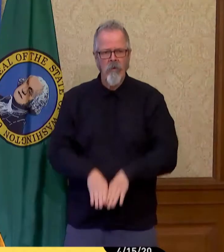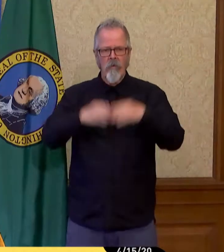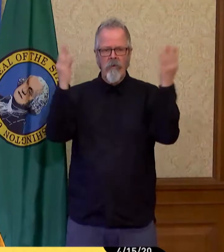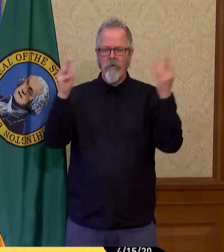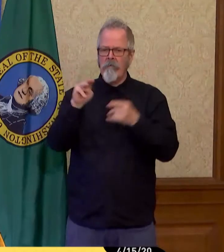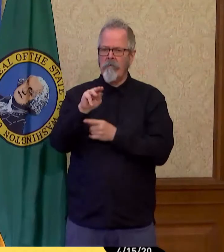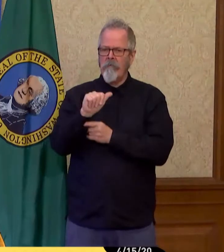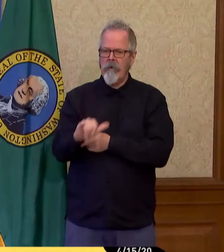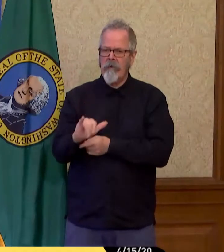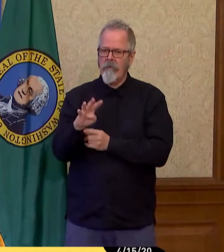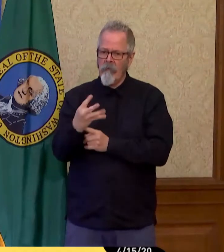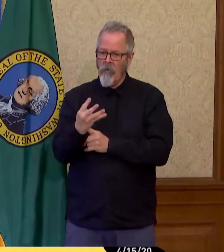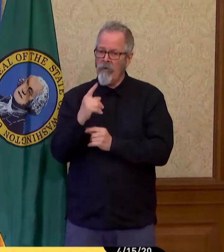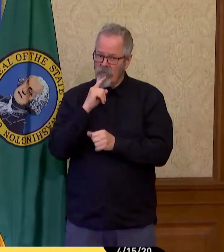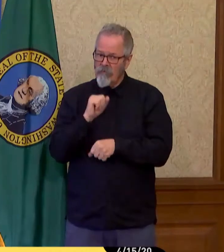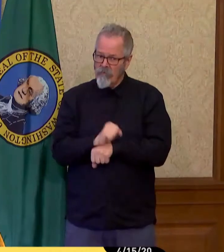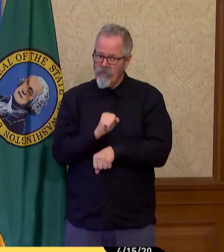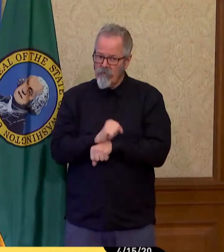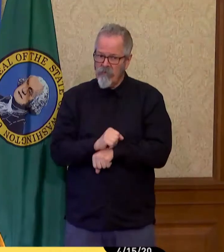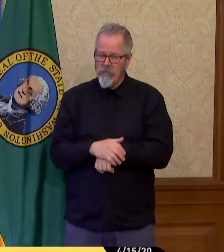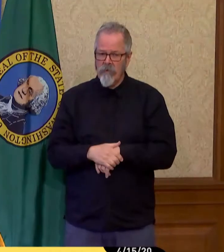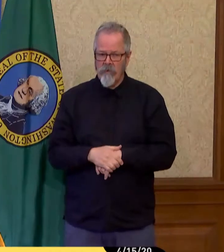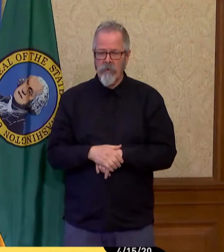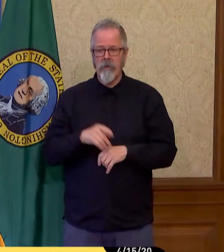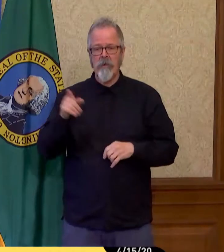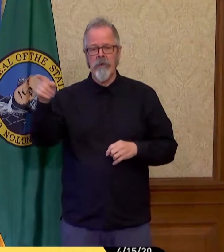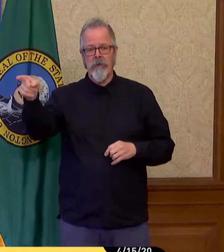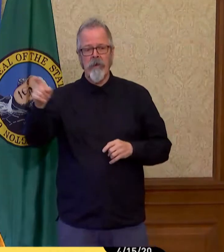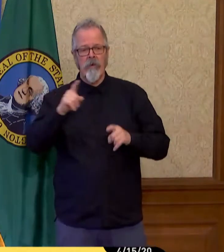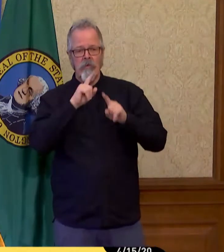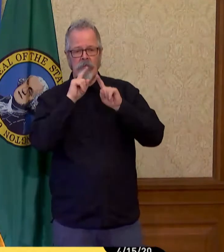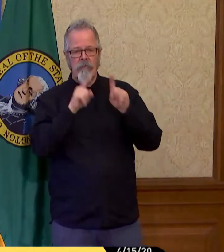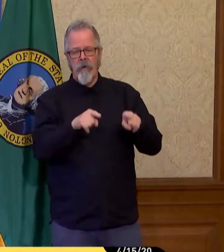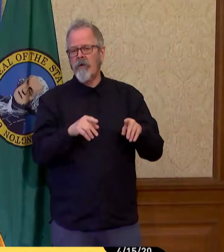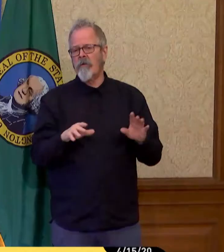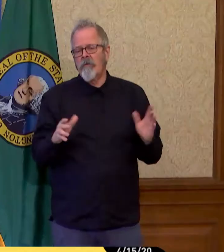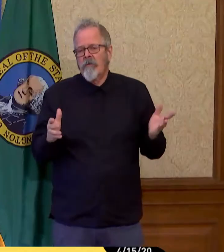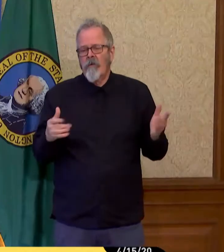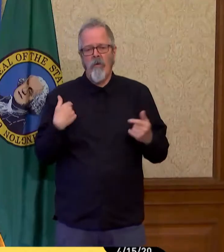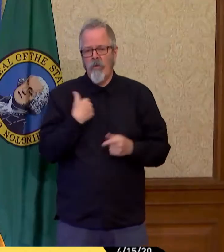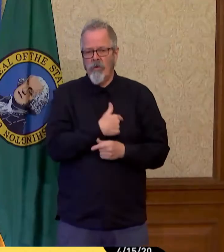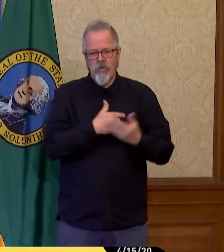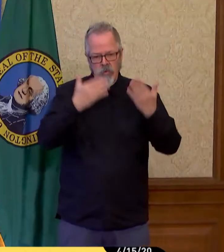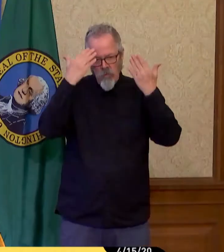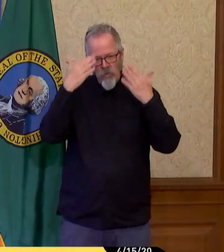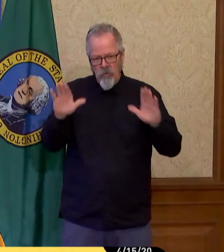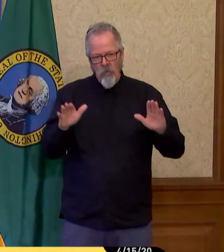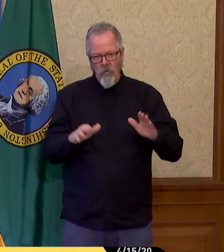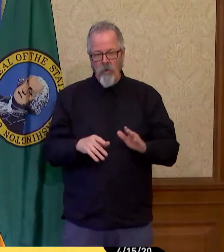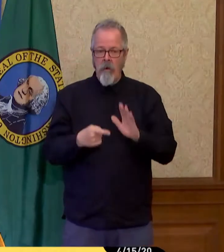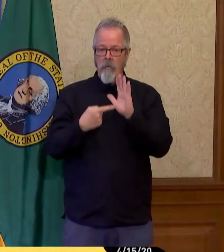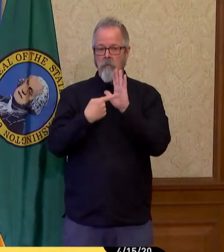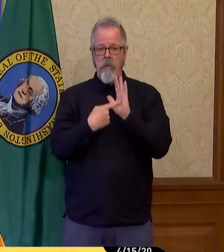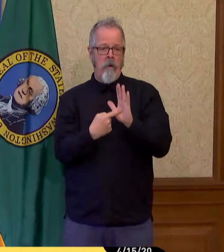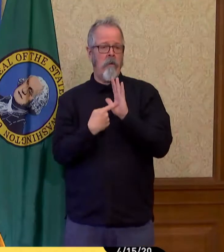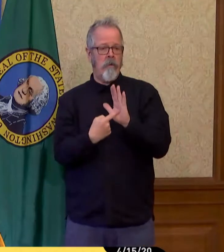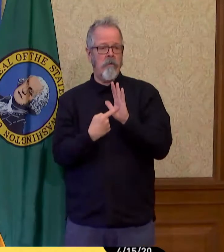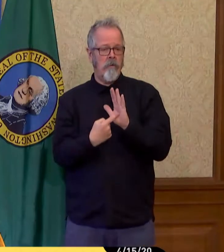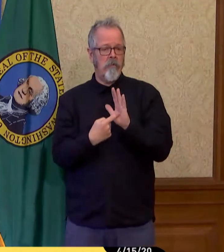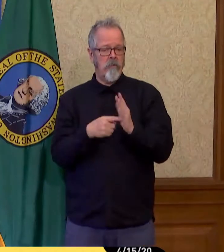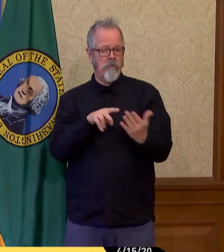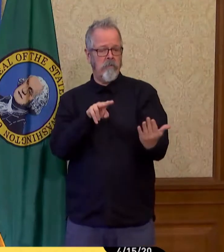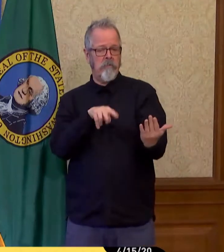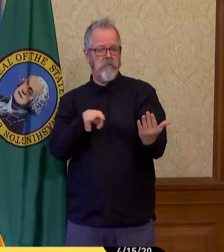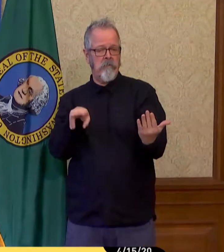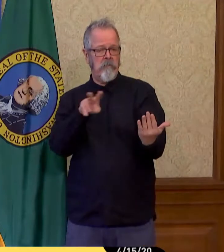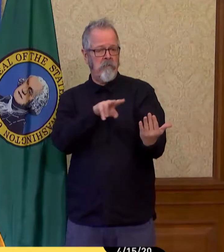could happen. If you look at the modeling, it would suggest probably not, given the rate of the curve